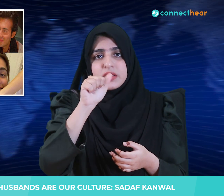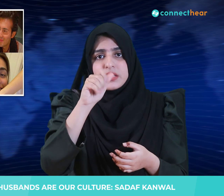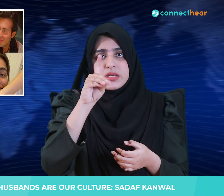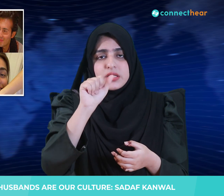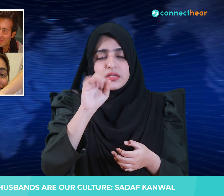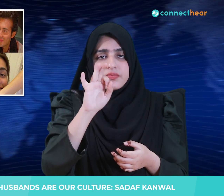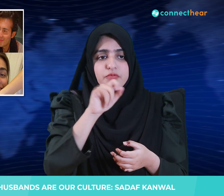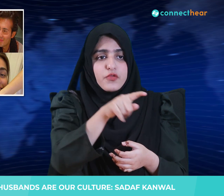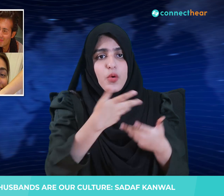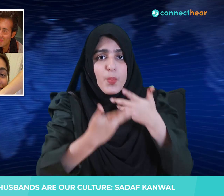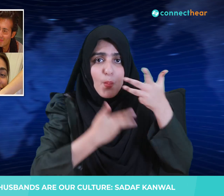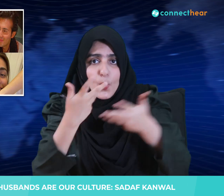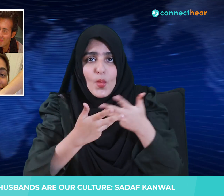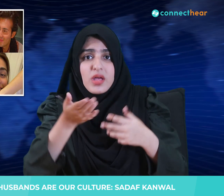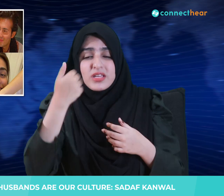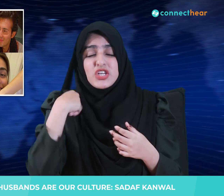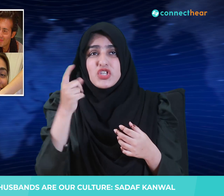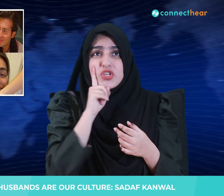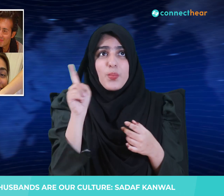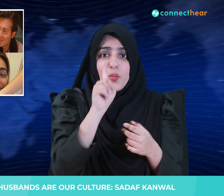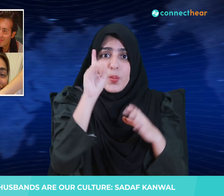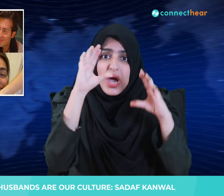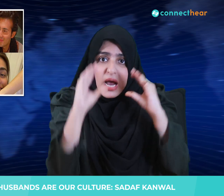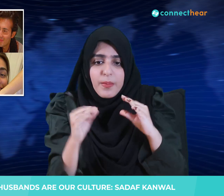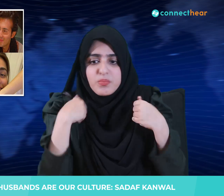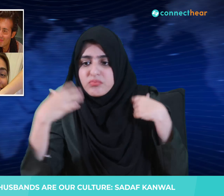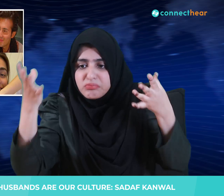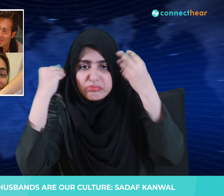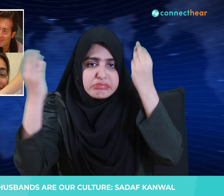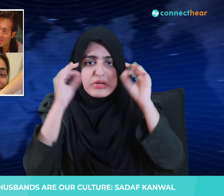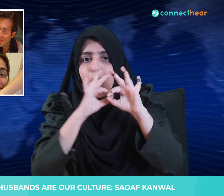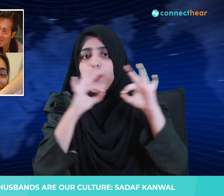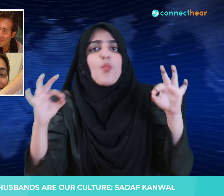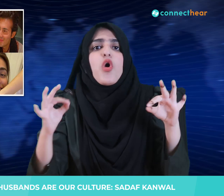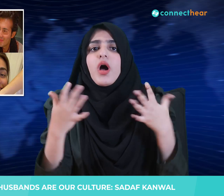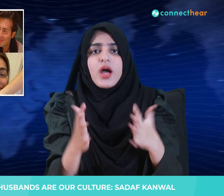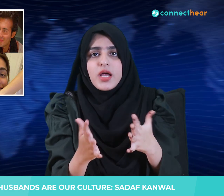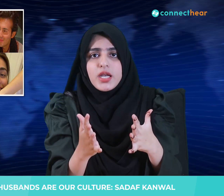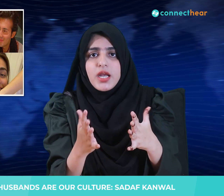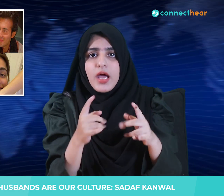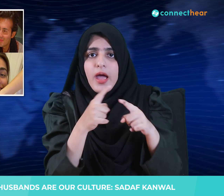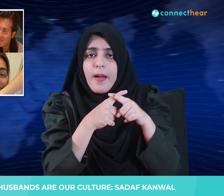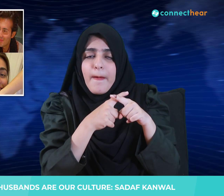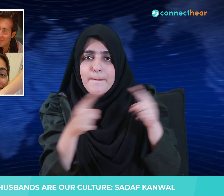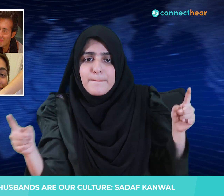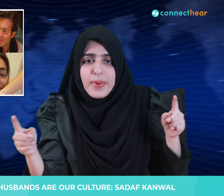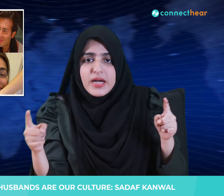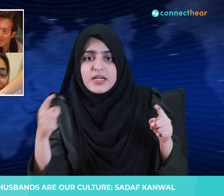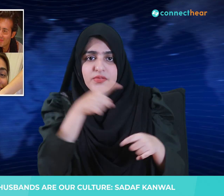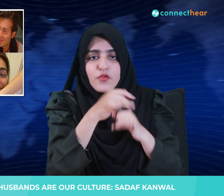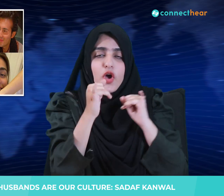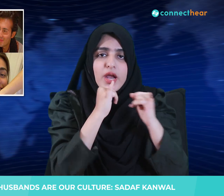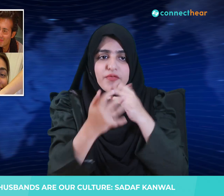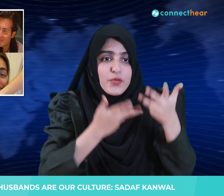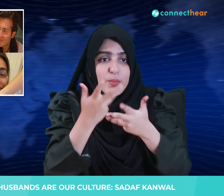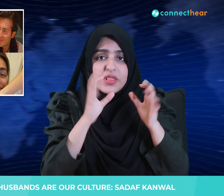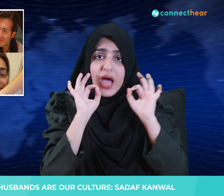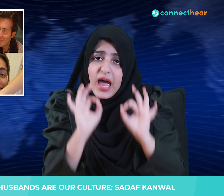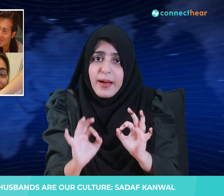Sadaf explained, when you're younger, there are a lot of things that you don't understand. This is something Rabia Butt has said in an interview as